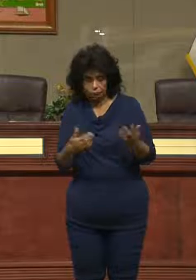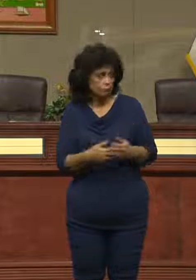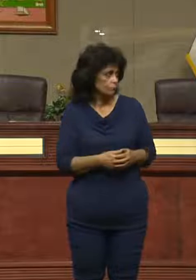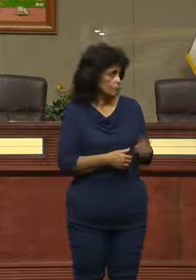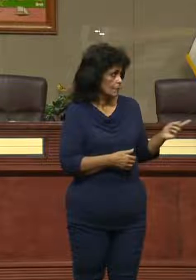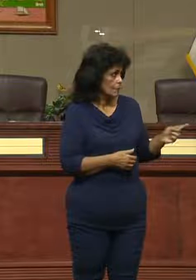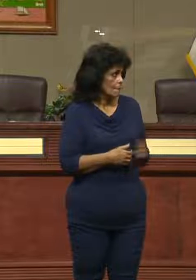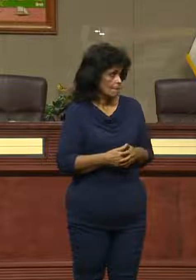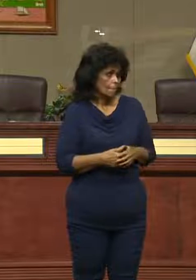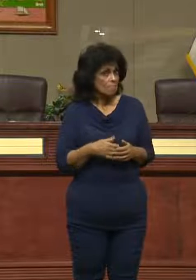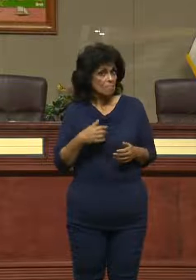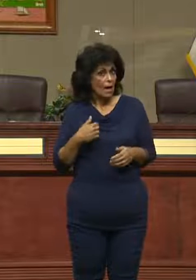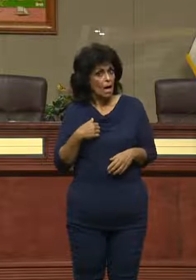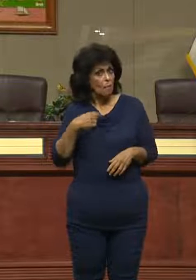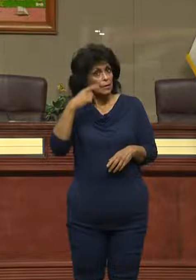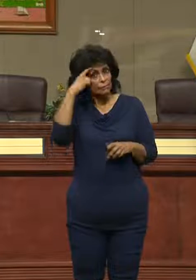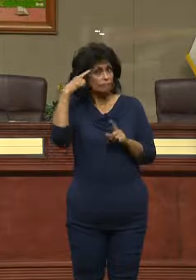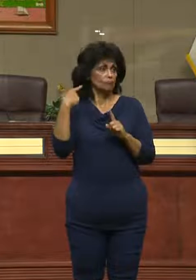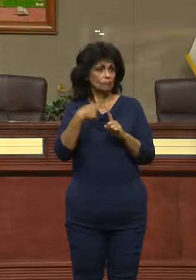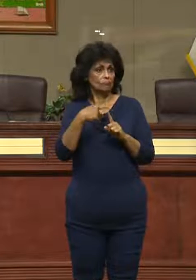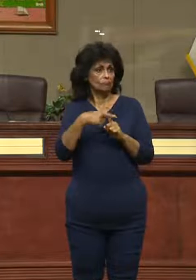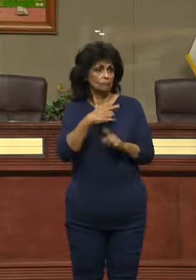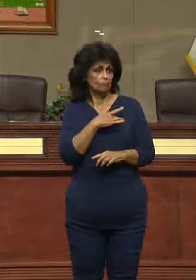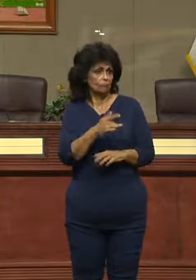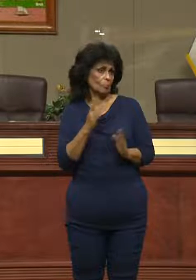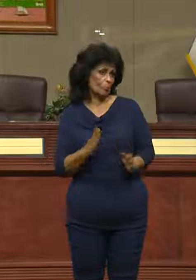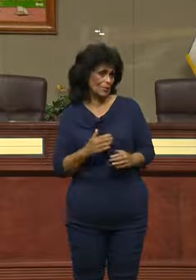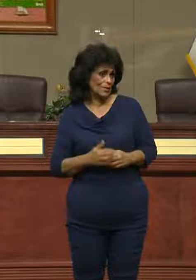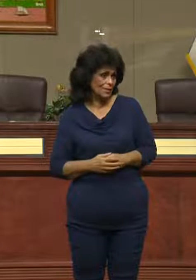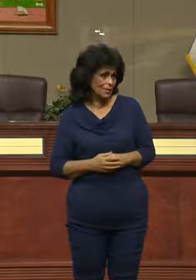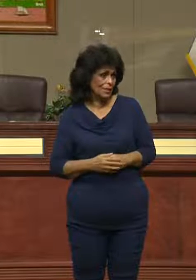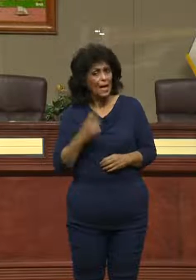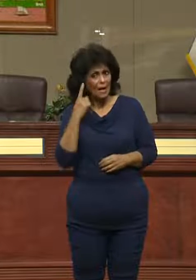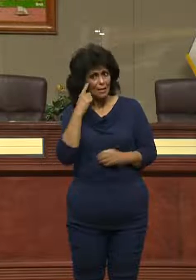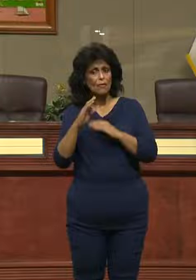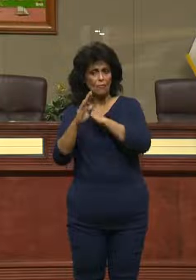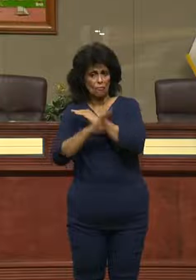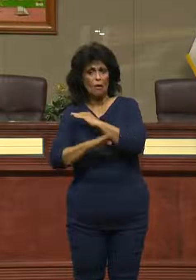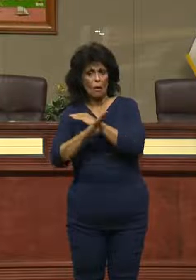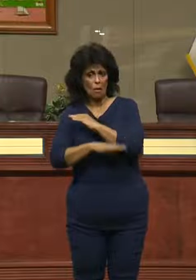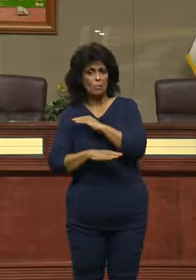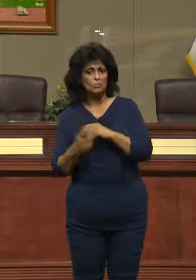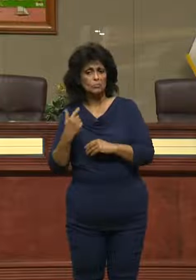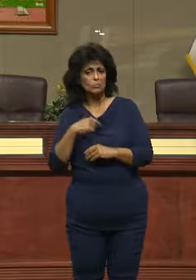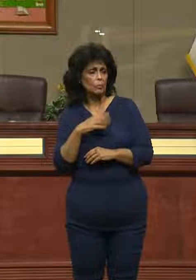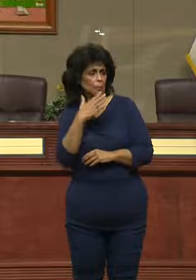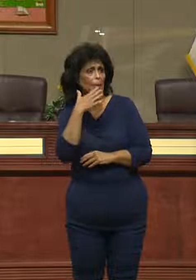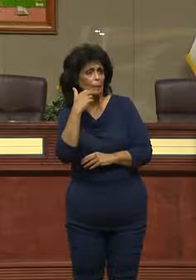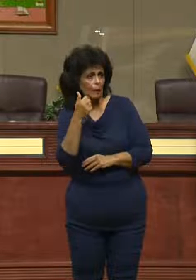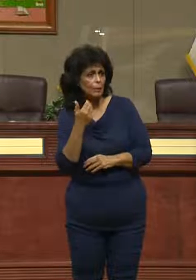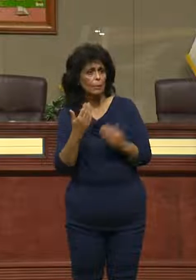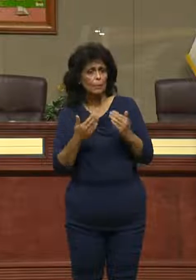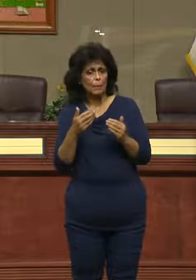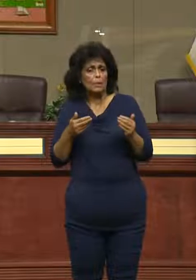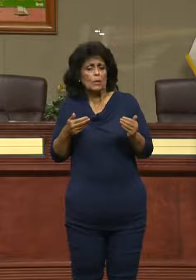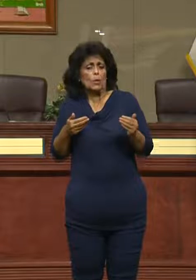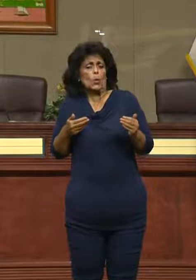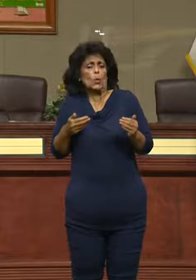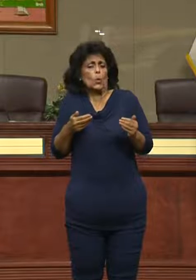Listen, I'm an optimistic person. I think that in the fall we will be in much better shape and probably close to back to